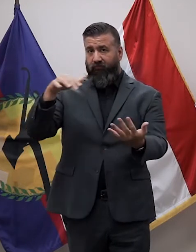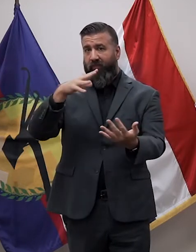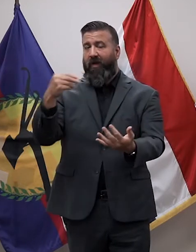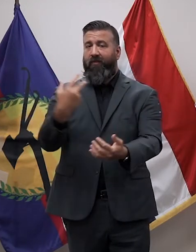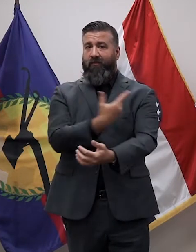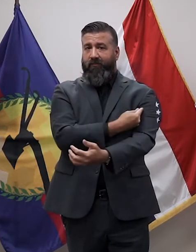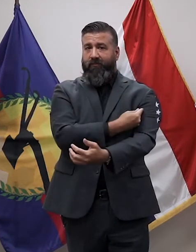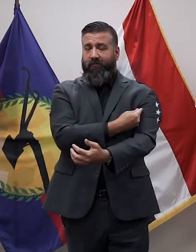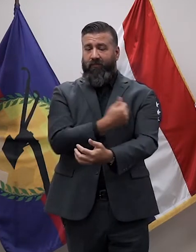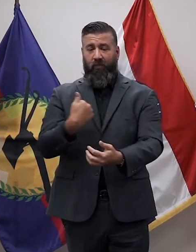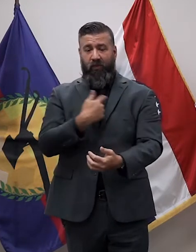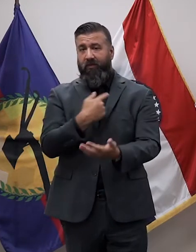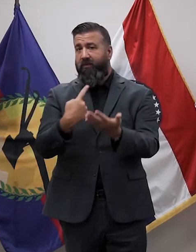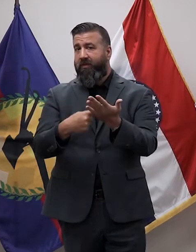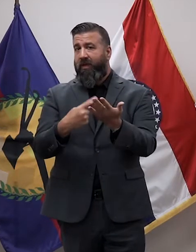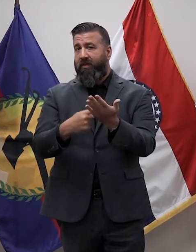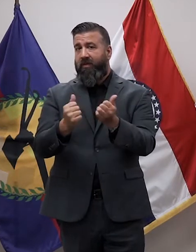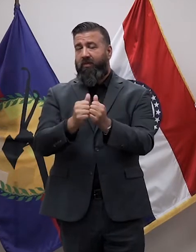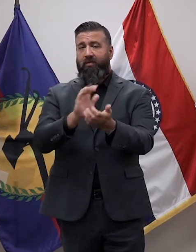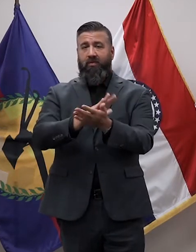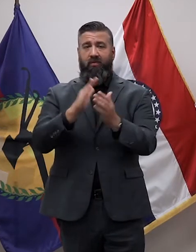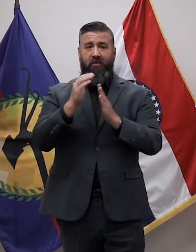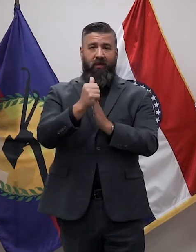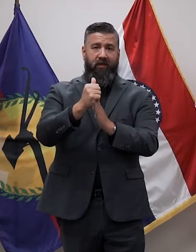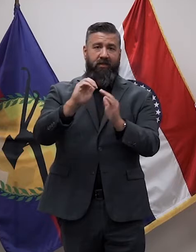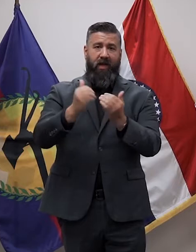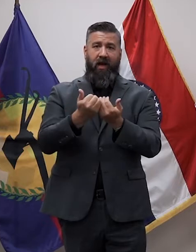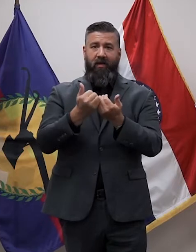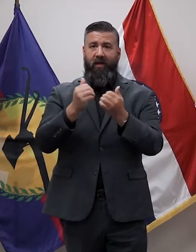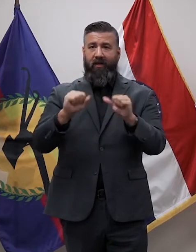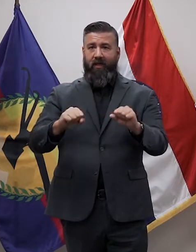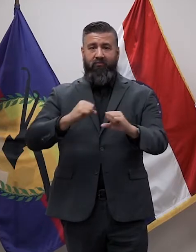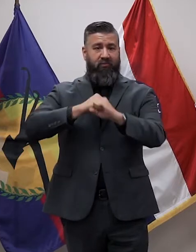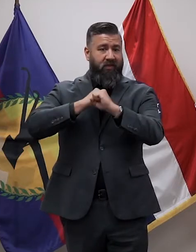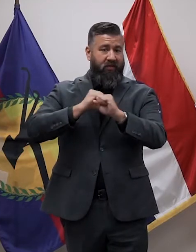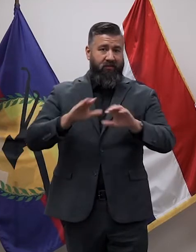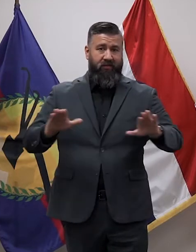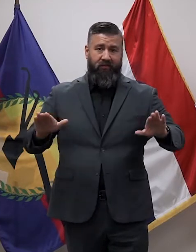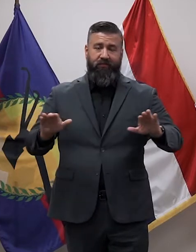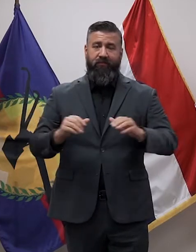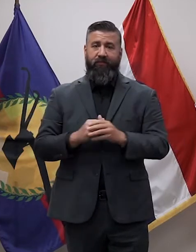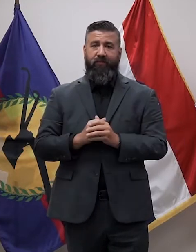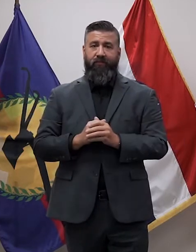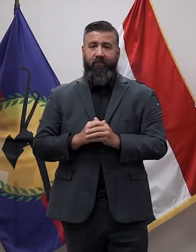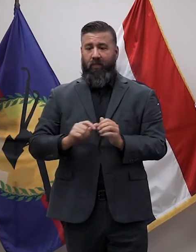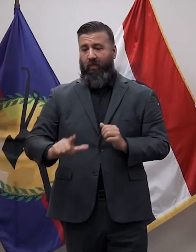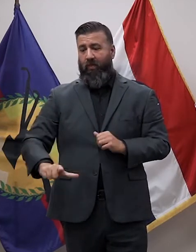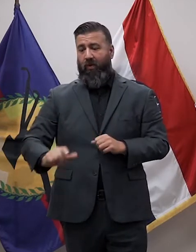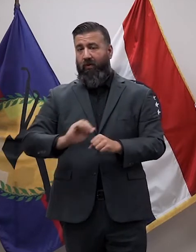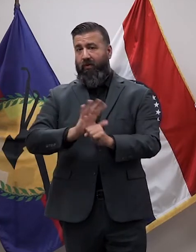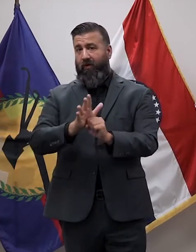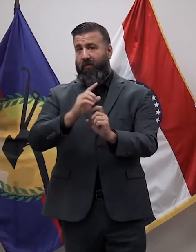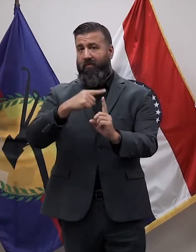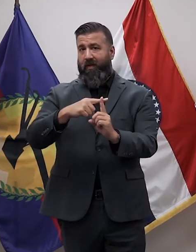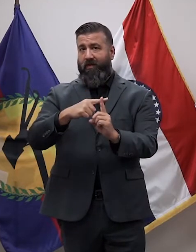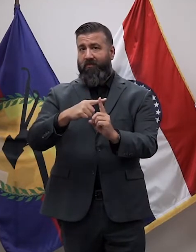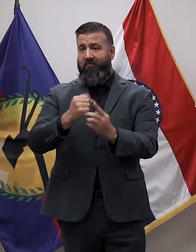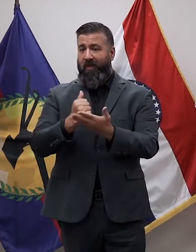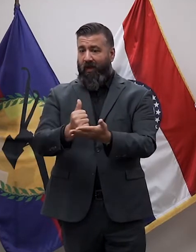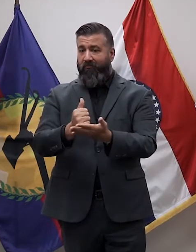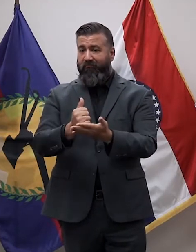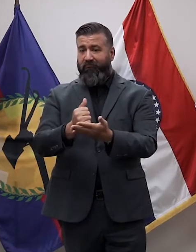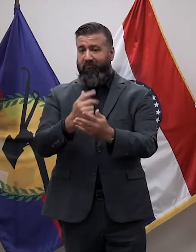conversations with all of our school leaders about their ways in which they can do that to keep kids as safe as possible. Low COVID cases help keep kids in